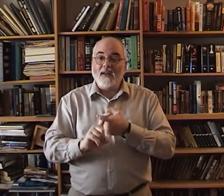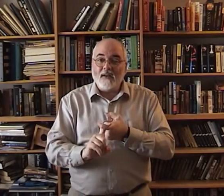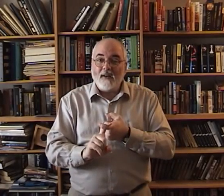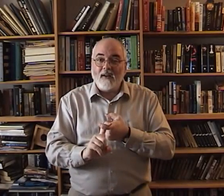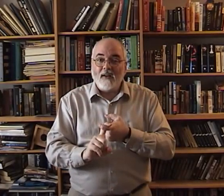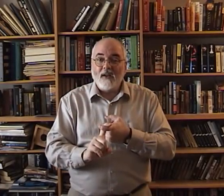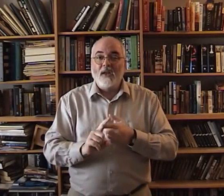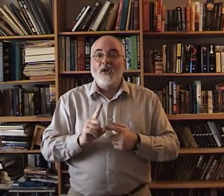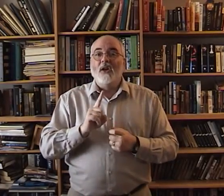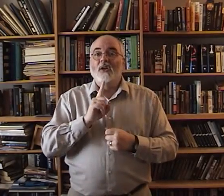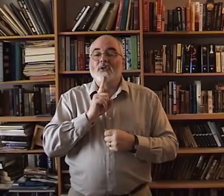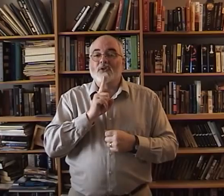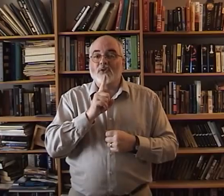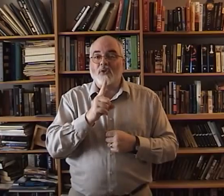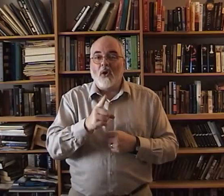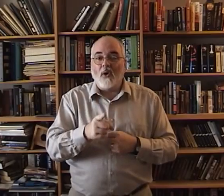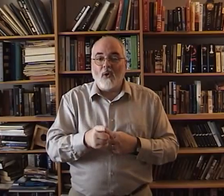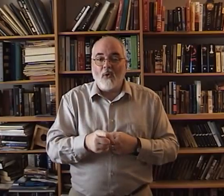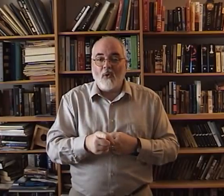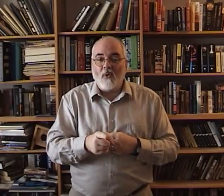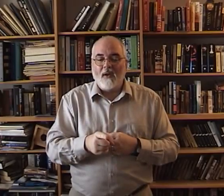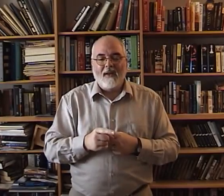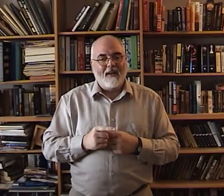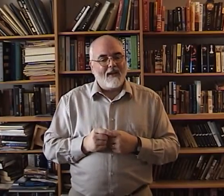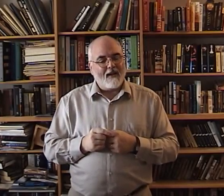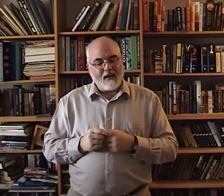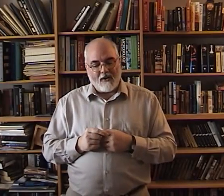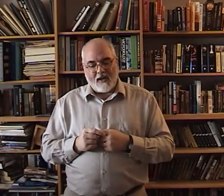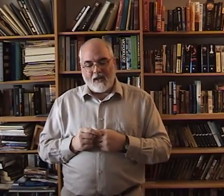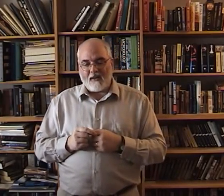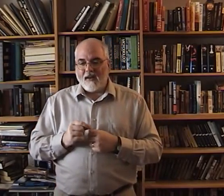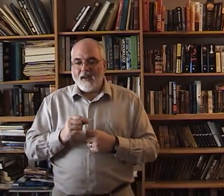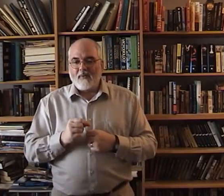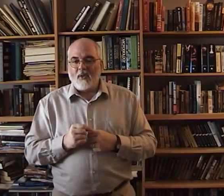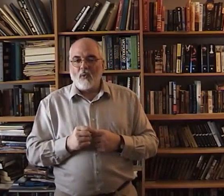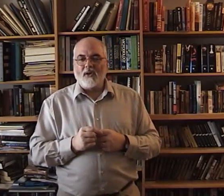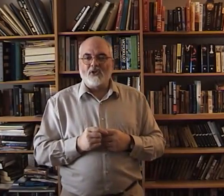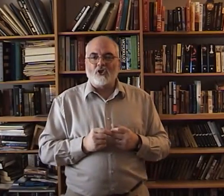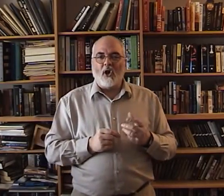friend so, and here again, the word so